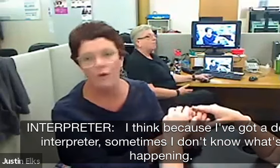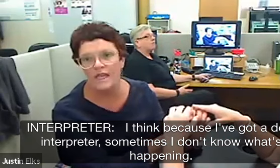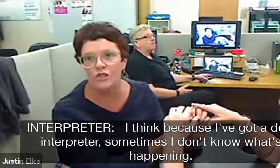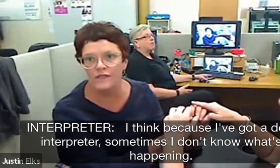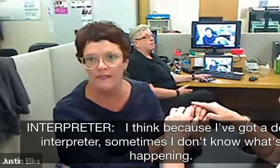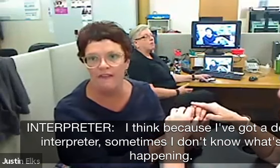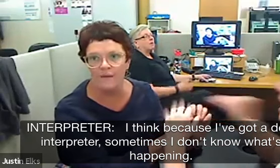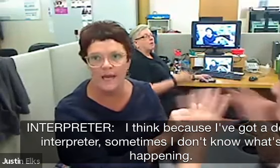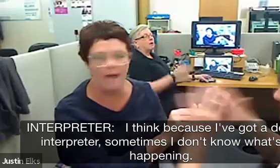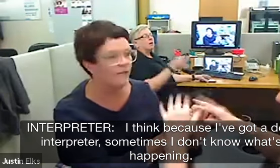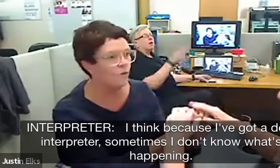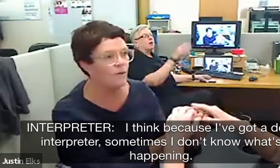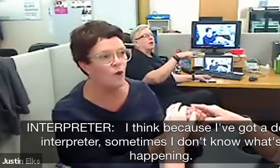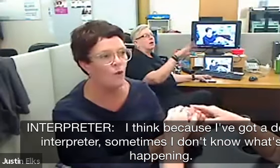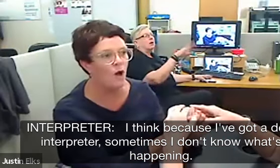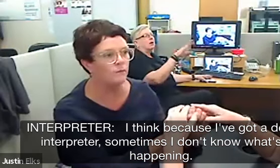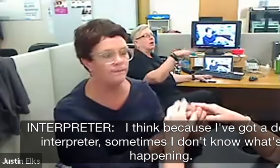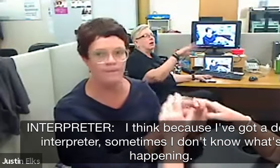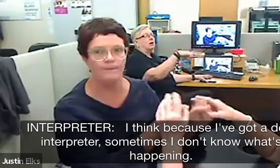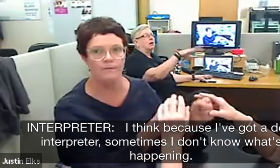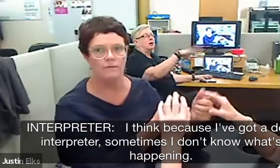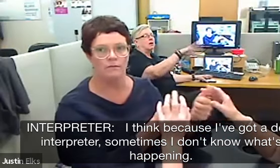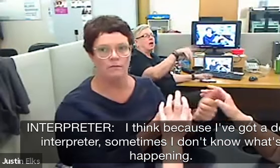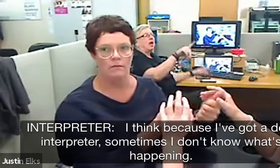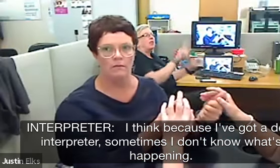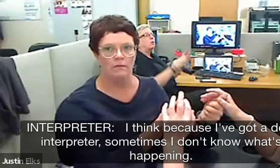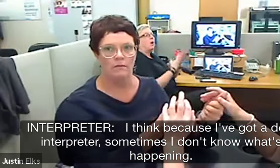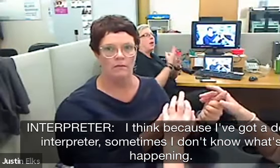or the issues that they've been having would be worthwhile.